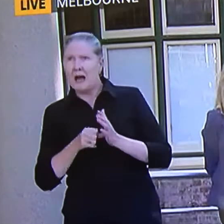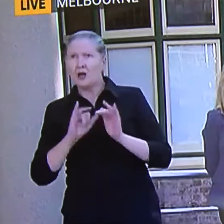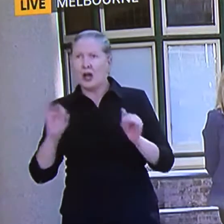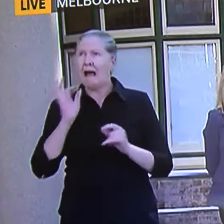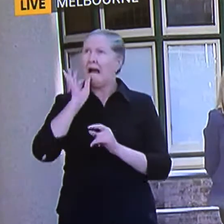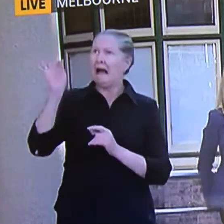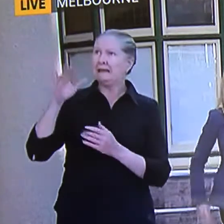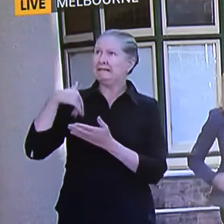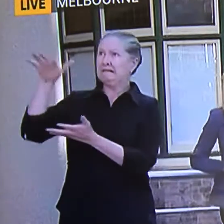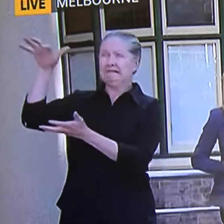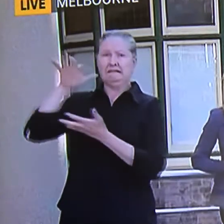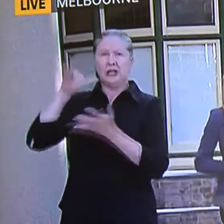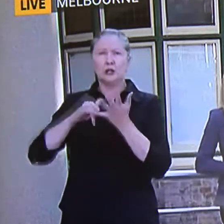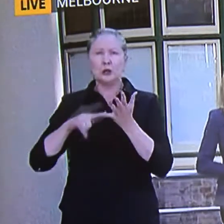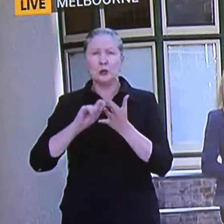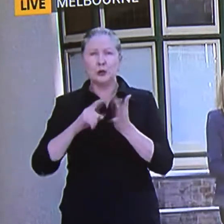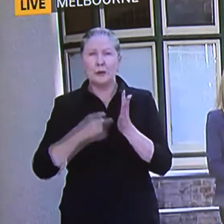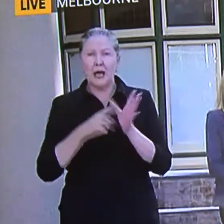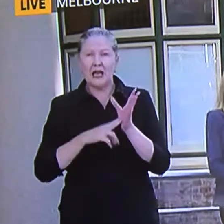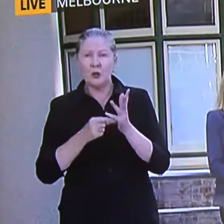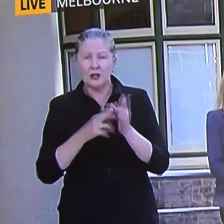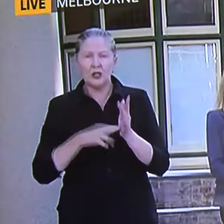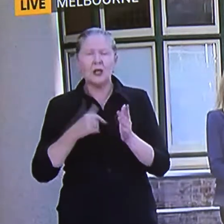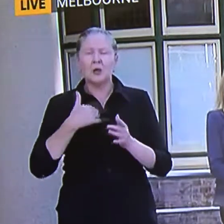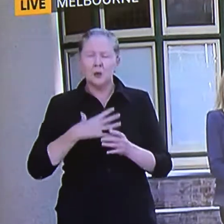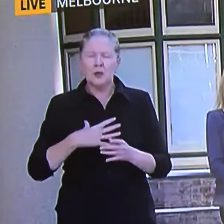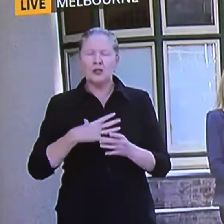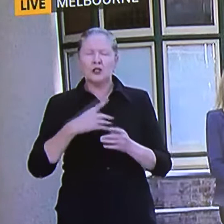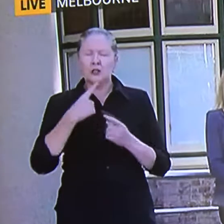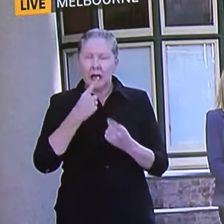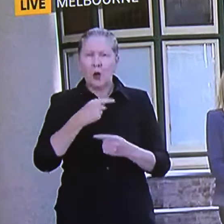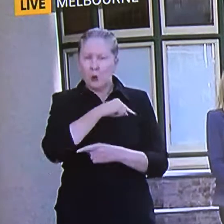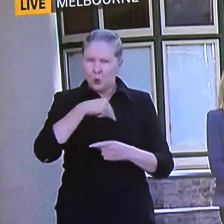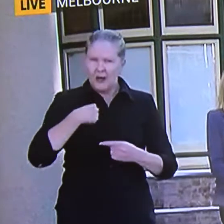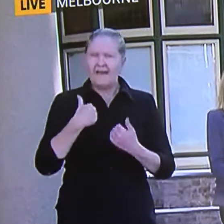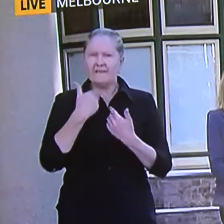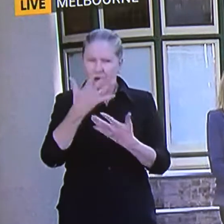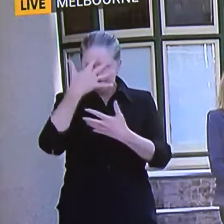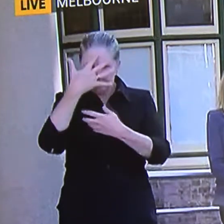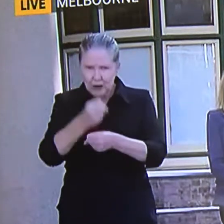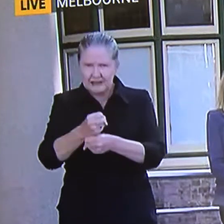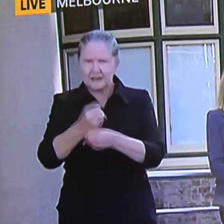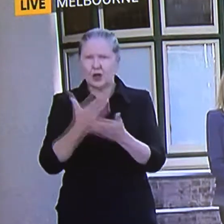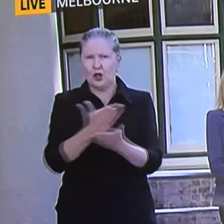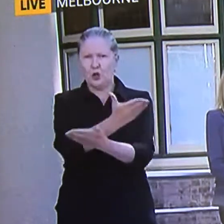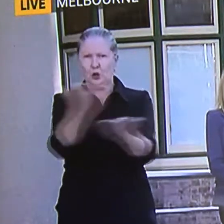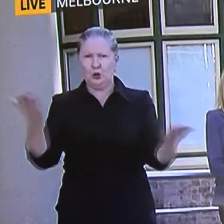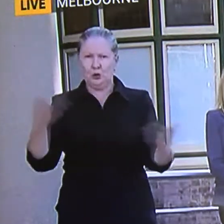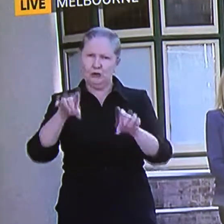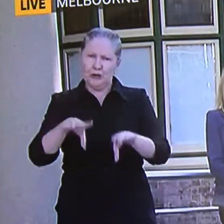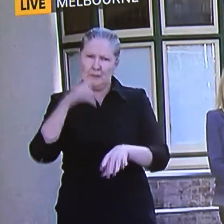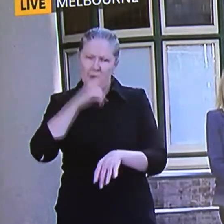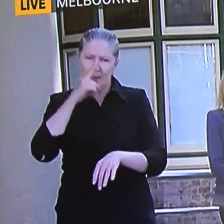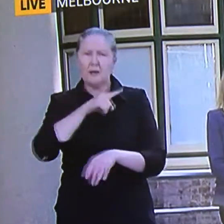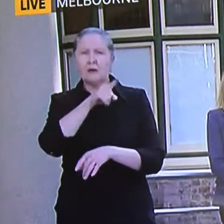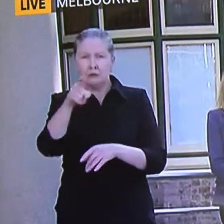that's one of the important things here, to trust Australians. We've trusted Australians with self-isolation, social distancing,